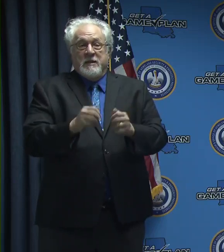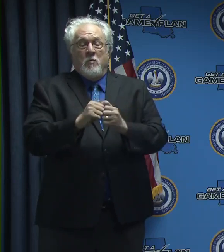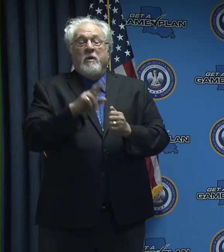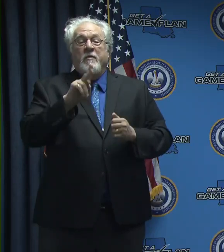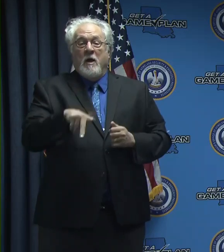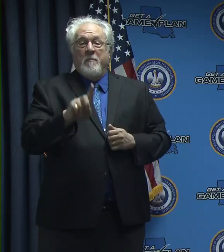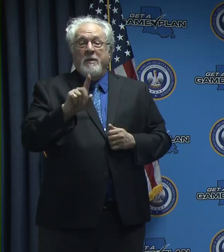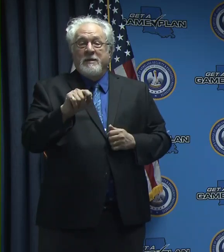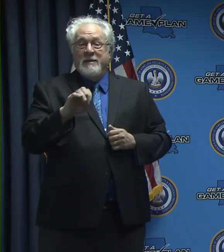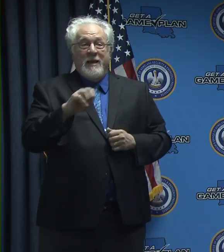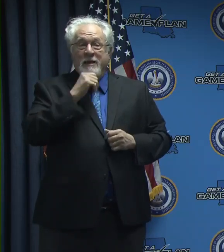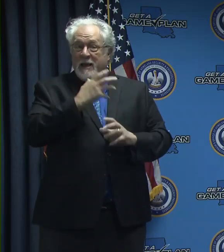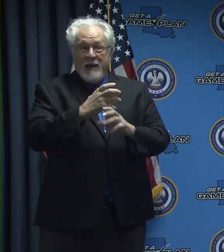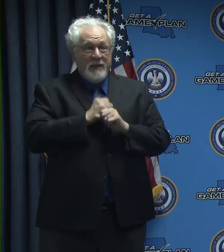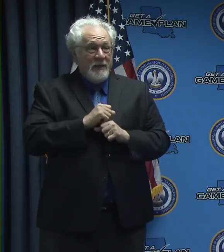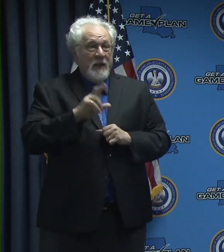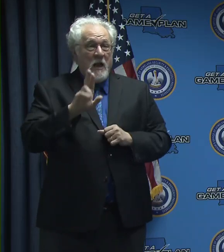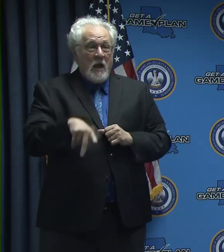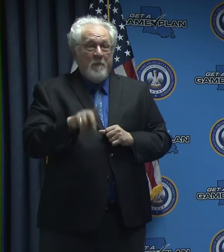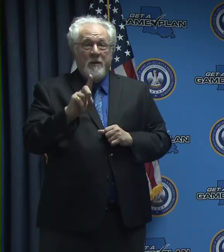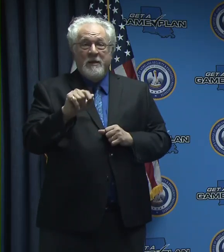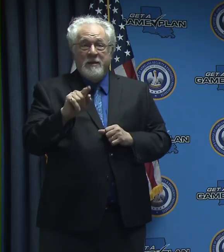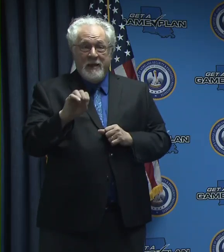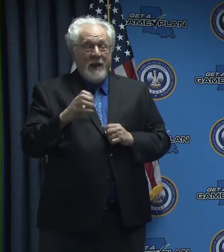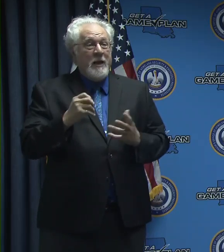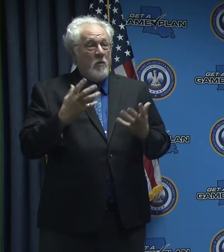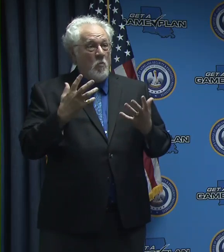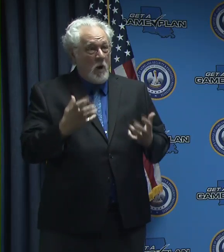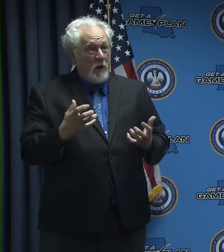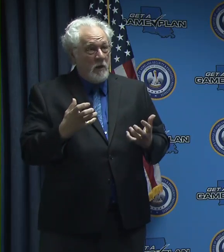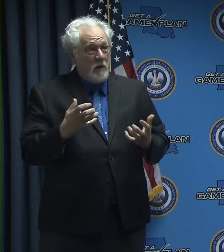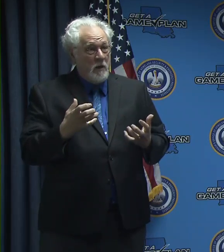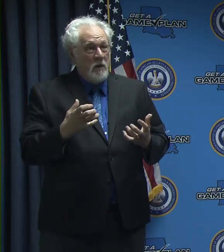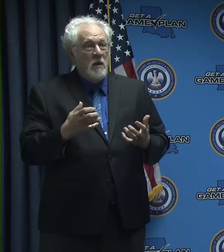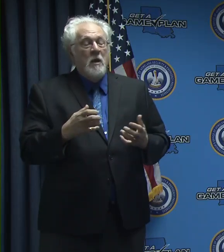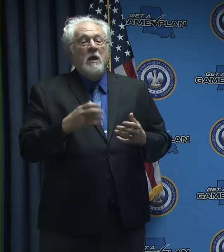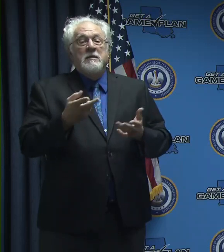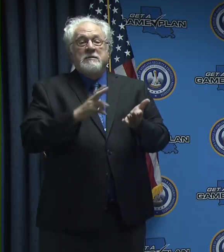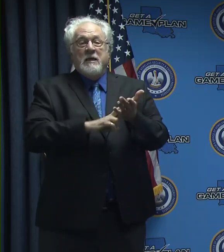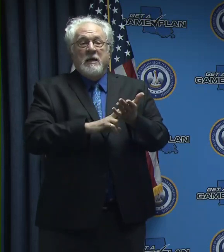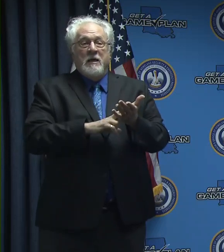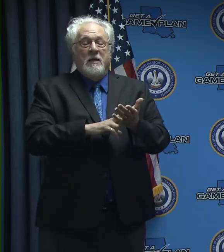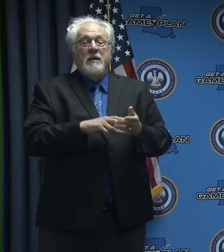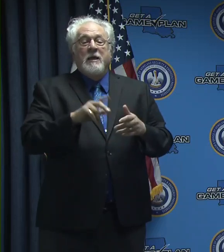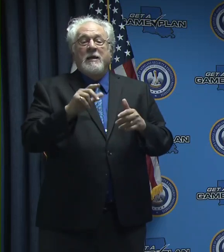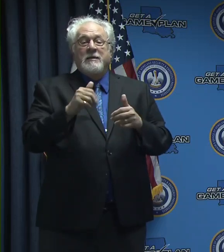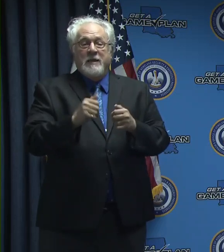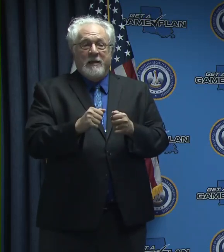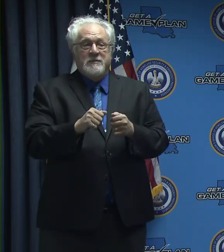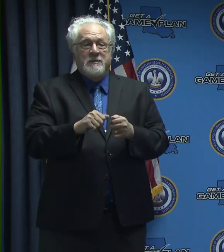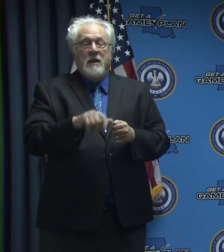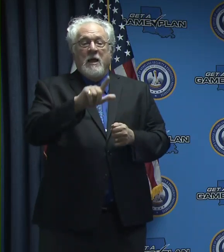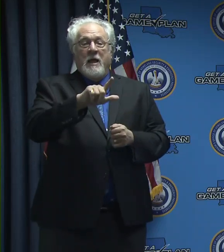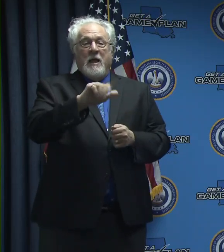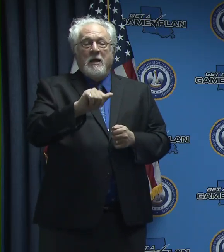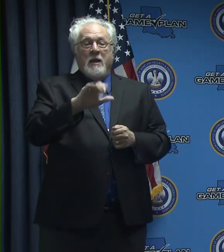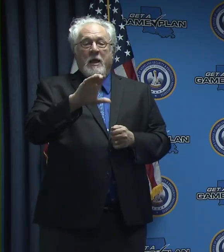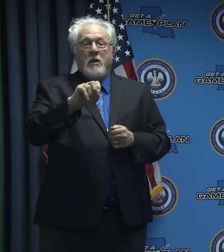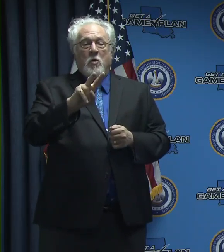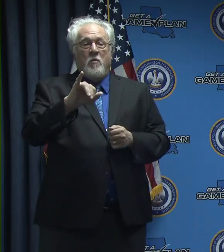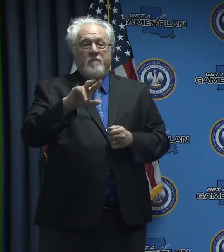updates. If you didn't receive the updates and you want to, you can sign up by texting LA